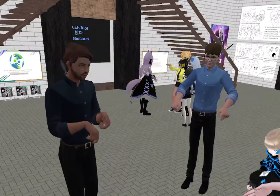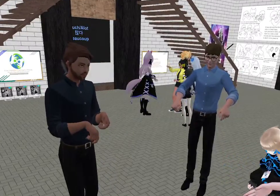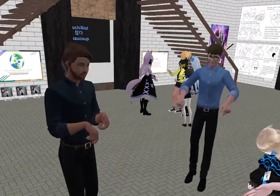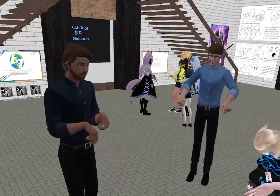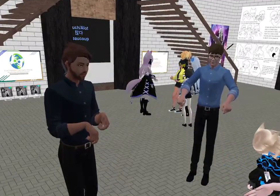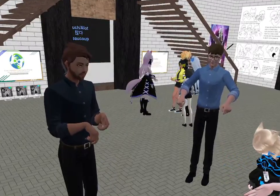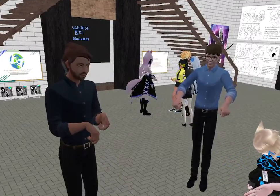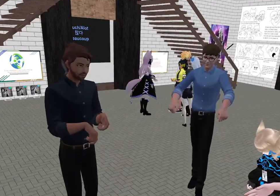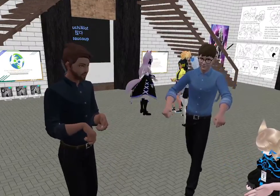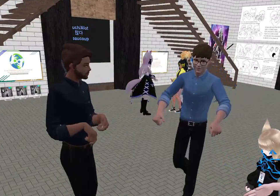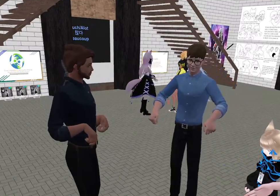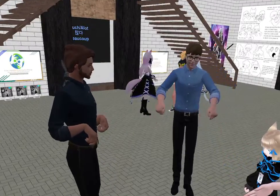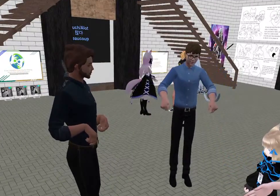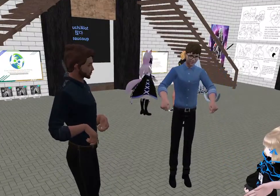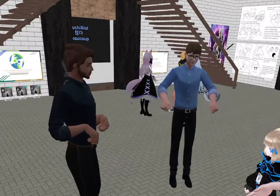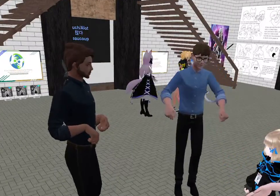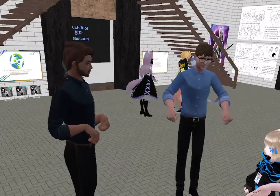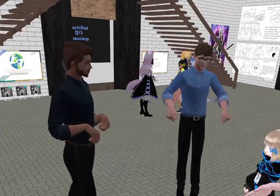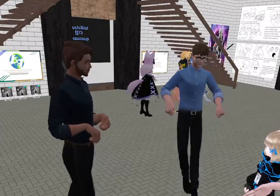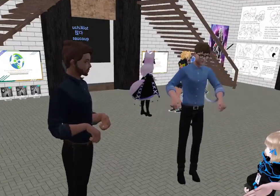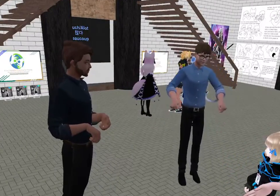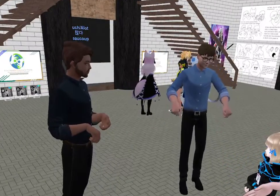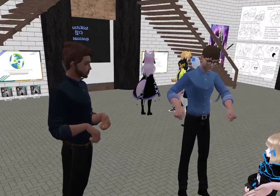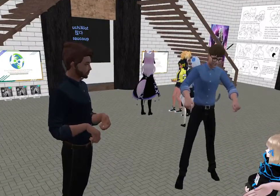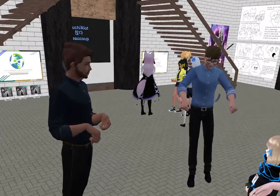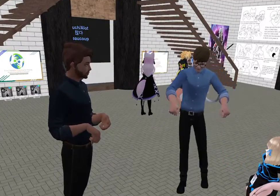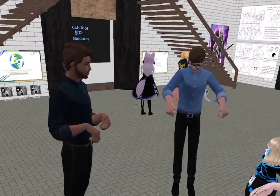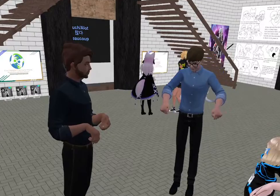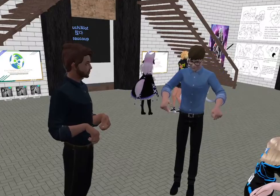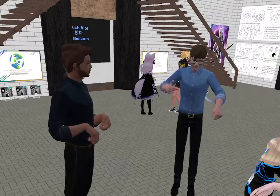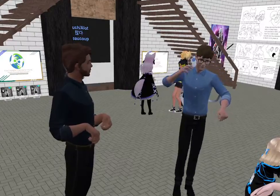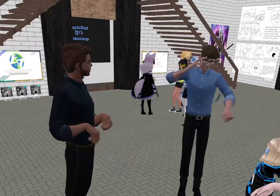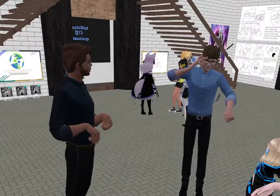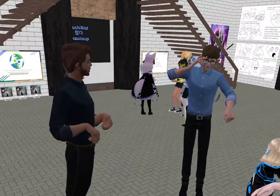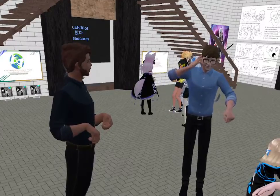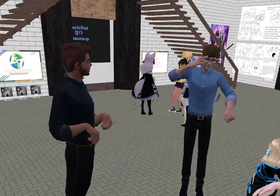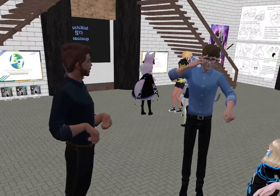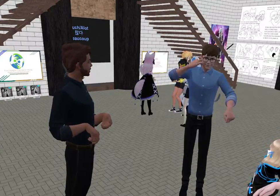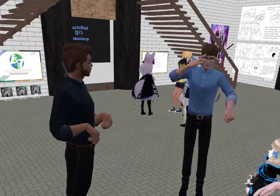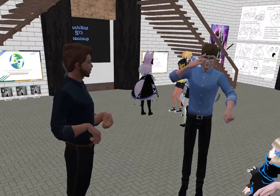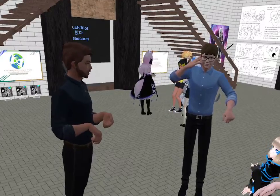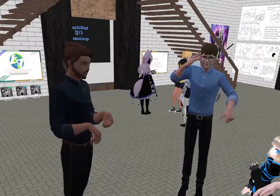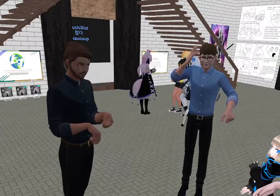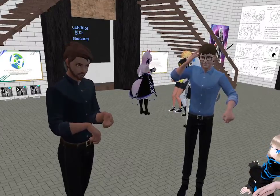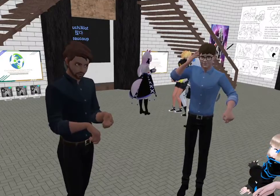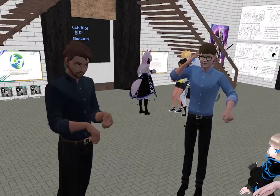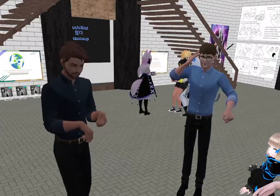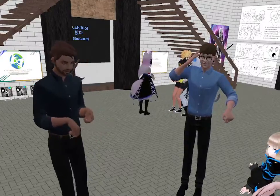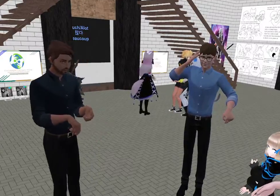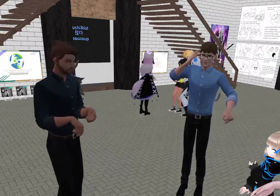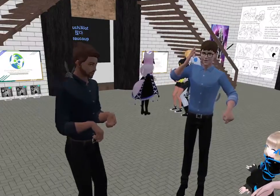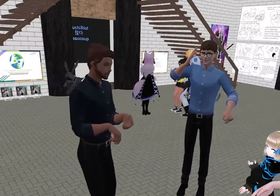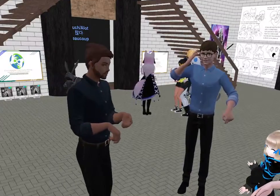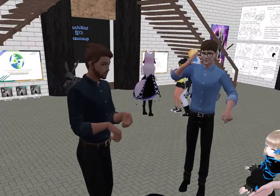What did Which like minute of which hour of which day of which month of which? What color socks were they wearing?